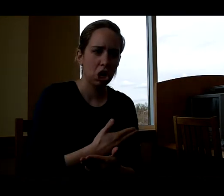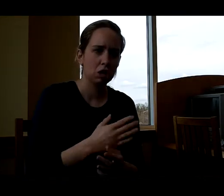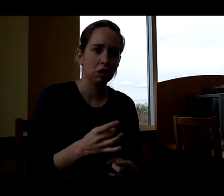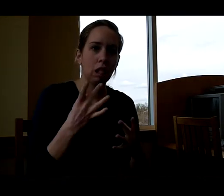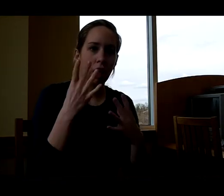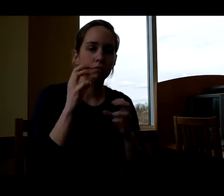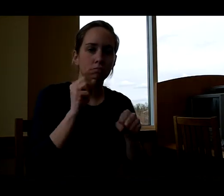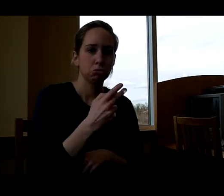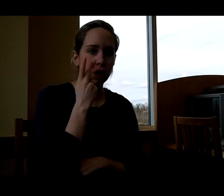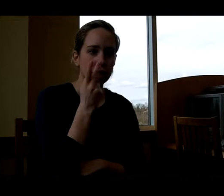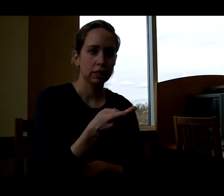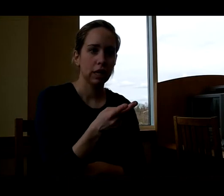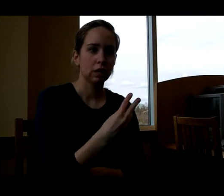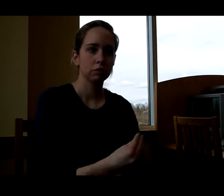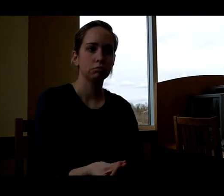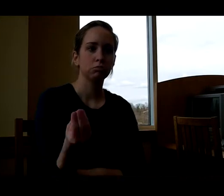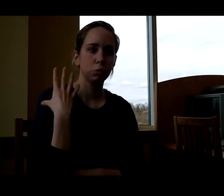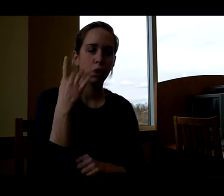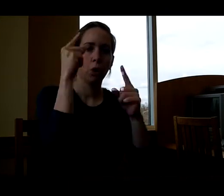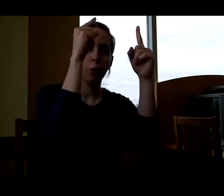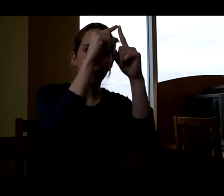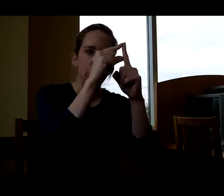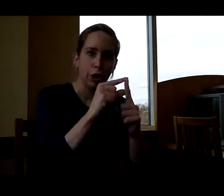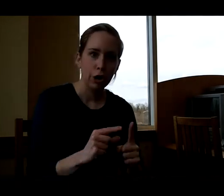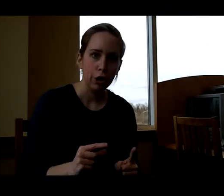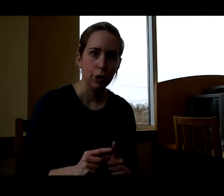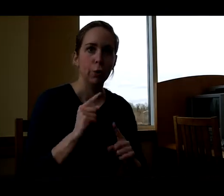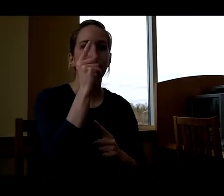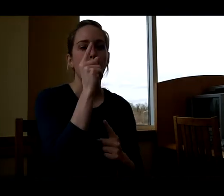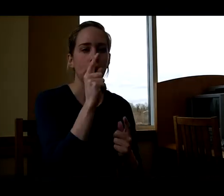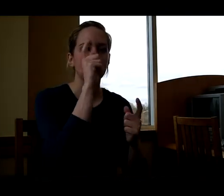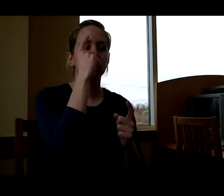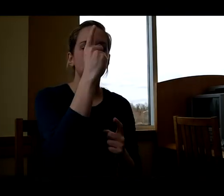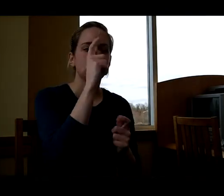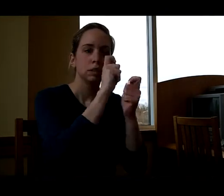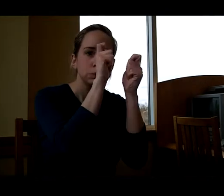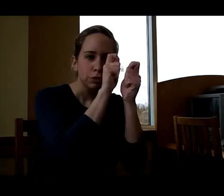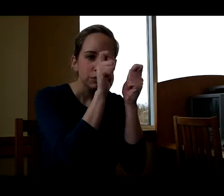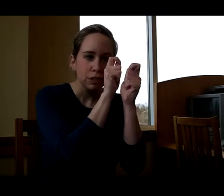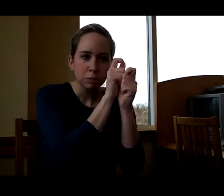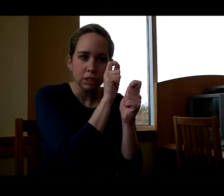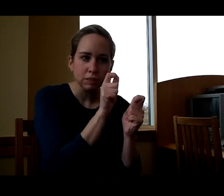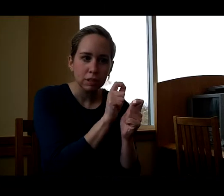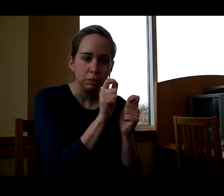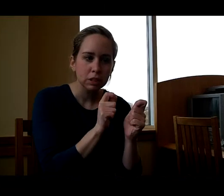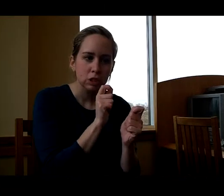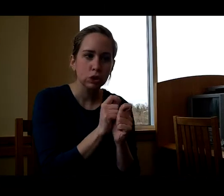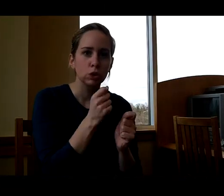it. And we're going to go through those words one at a time and make sure you understand each one of those. So copy it